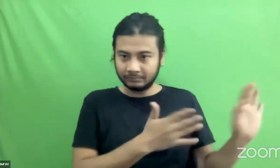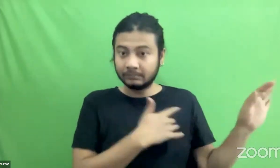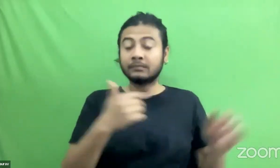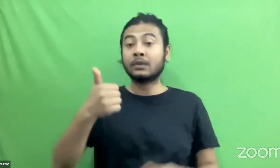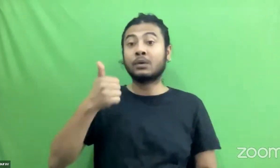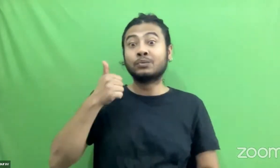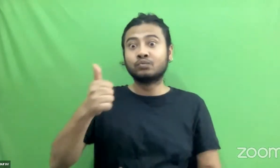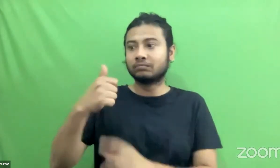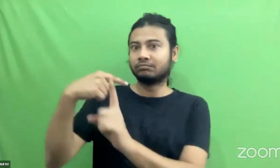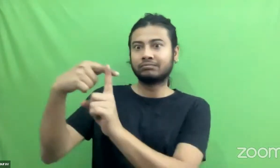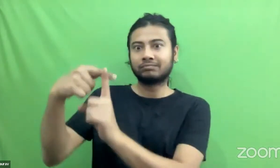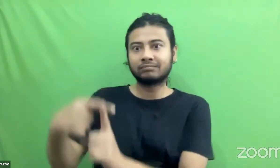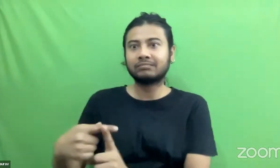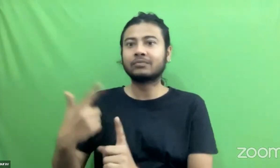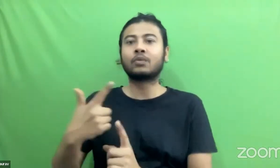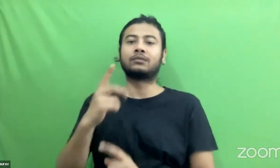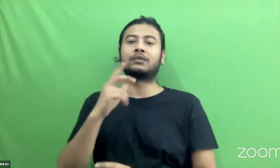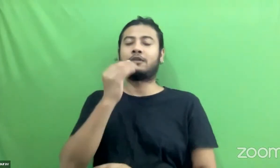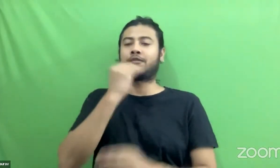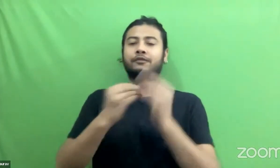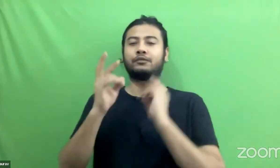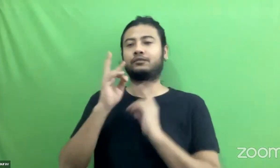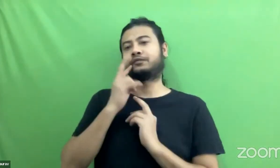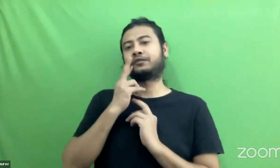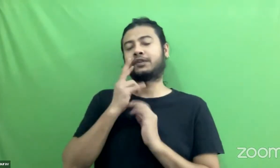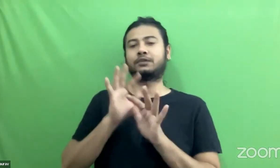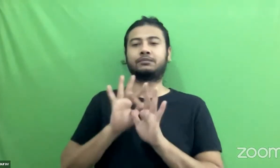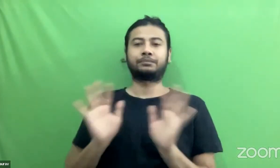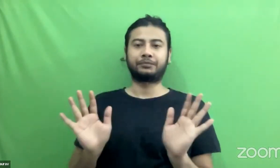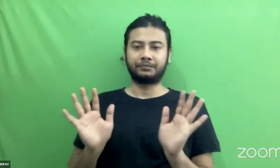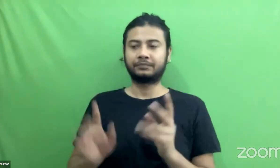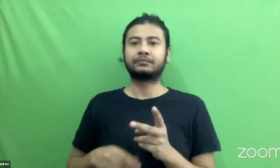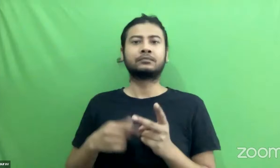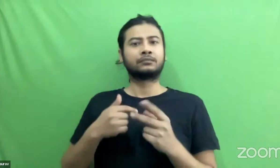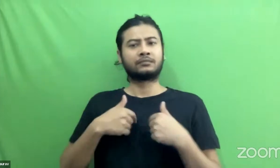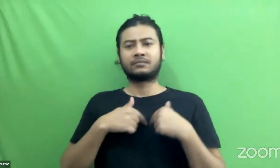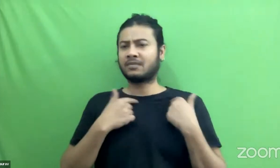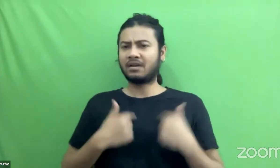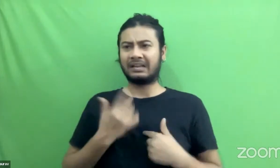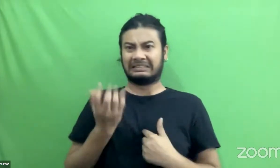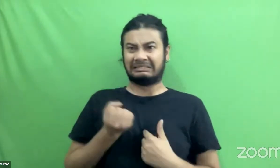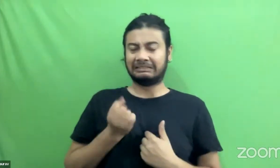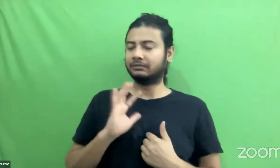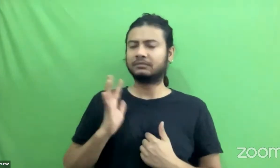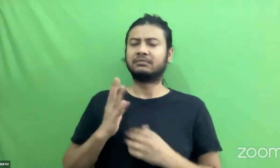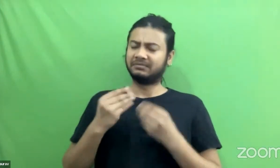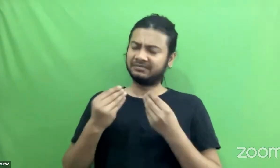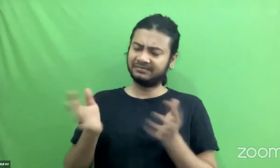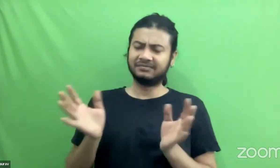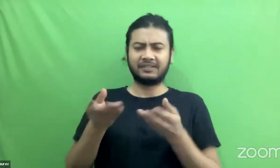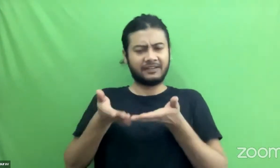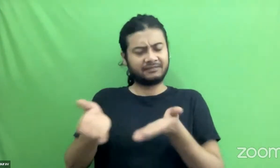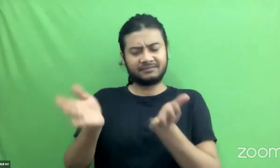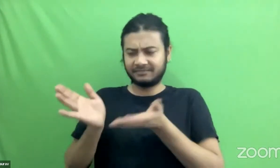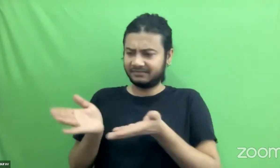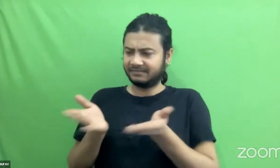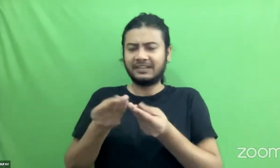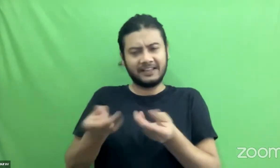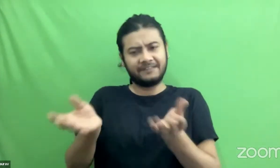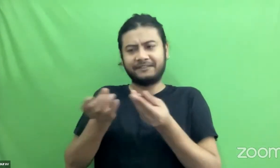very generous, giving charity. You should have control. Like, if you want